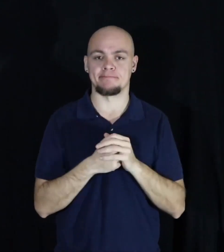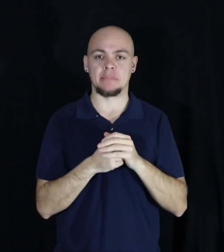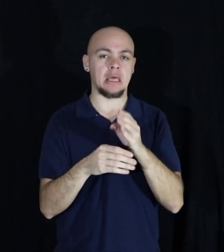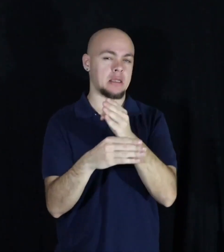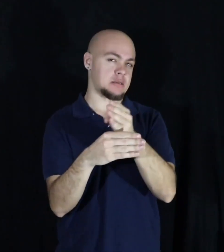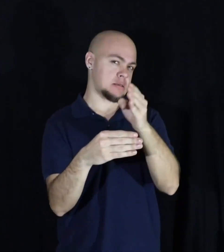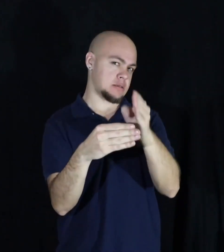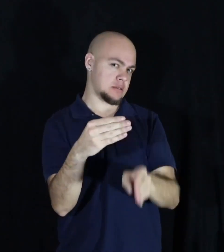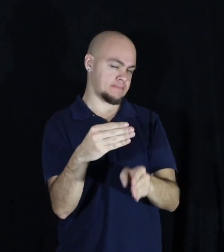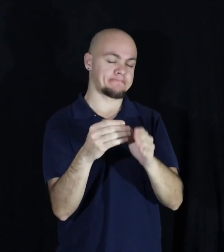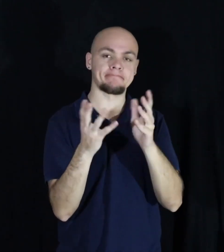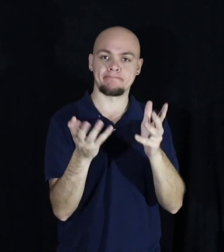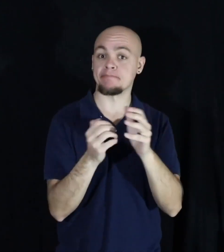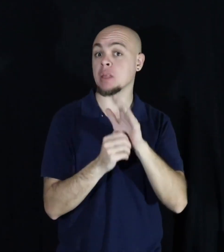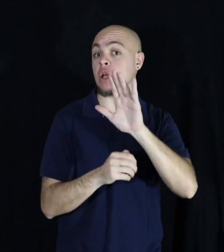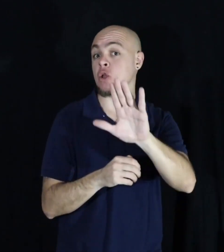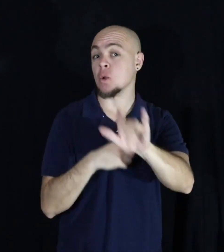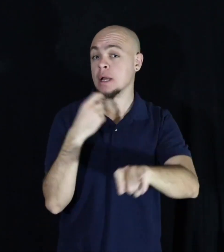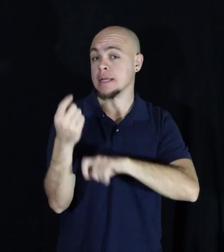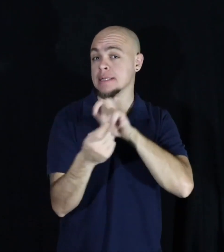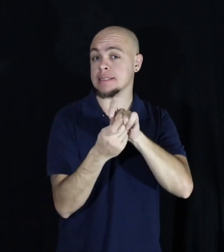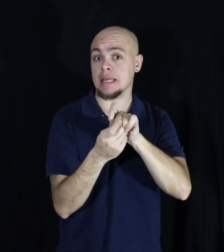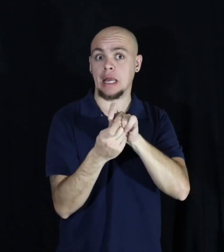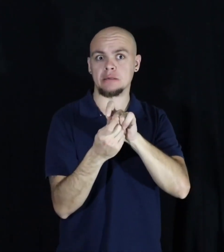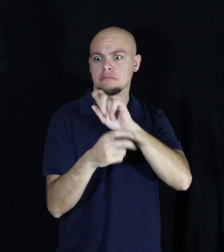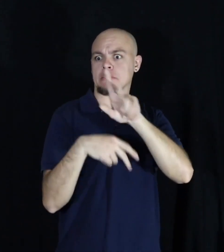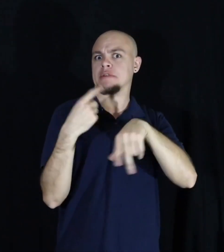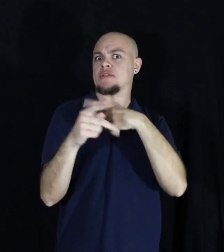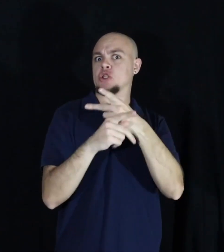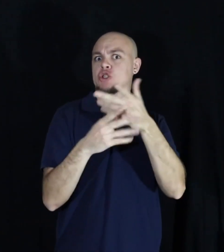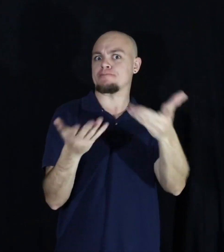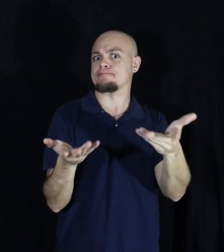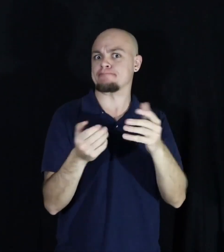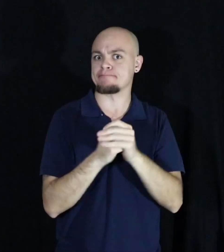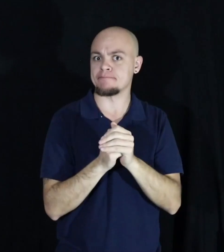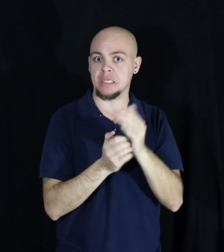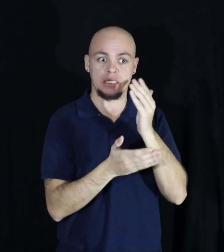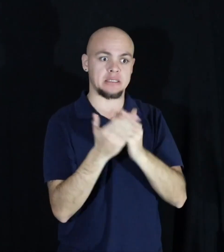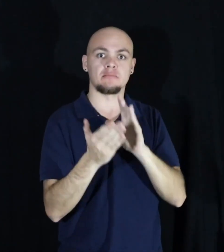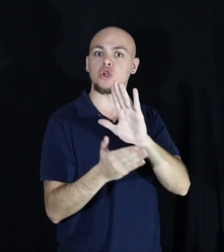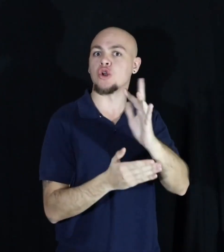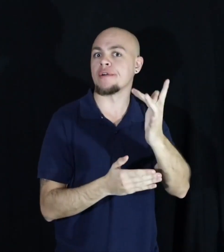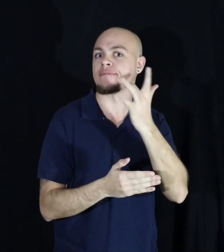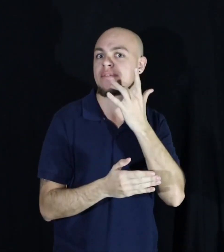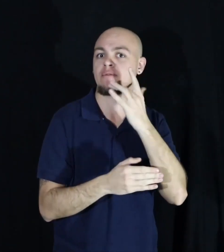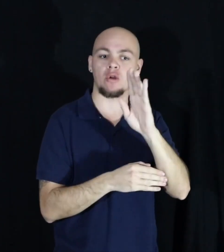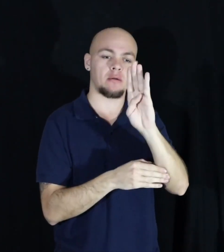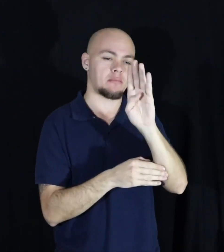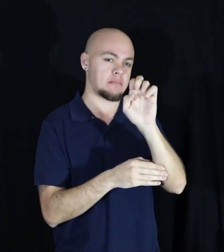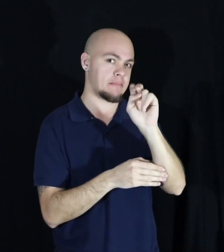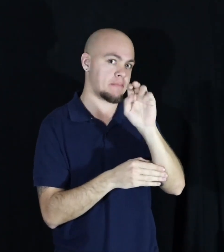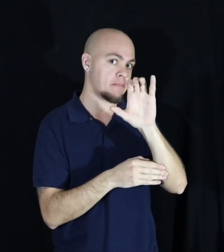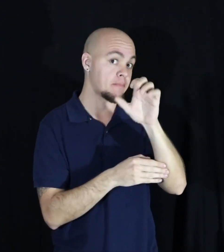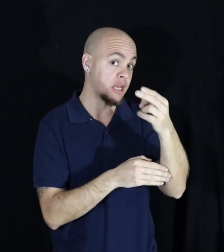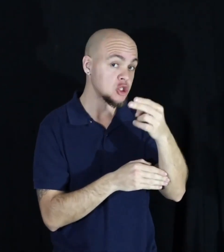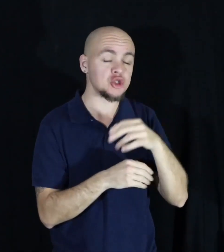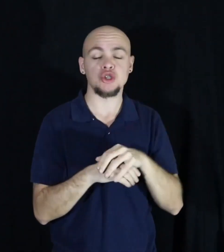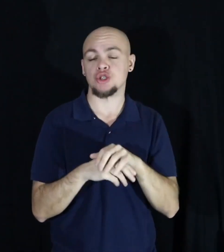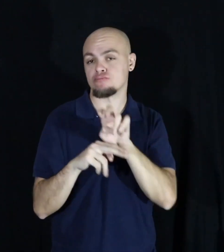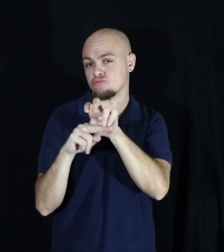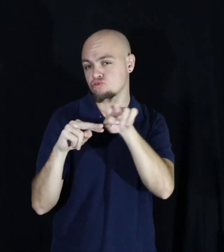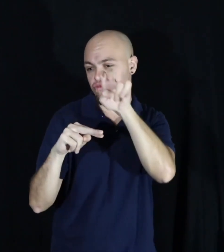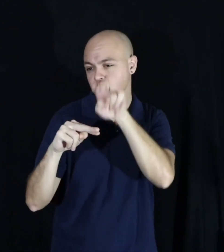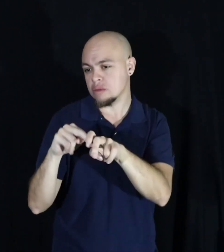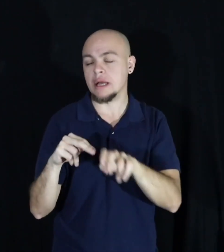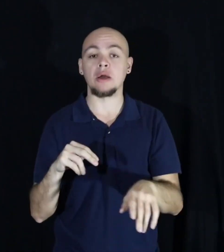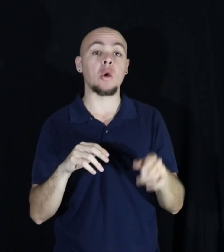end, I don't know what your exact retreat is. For some, it's their favorite bench in a nature preserve or their annual trip through